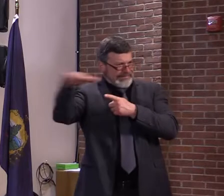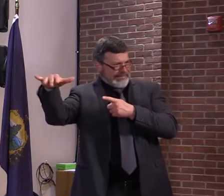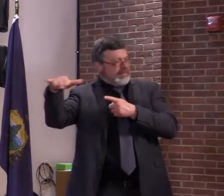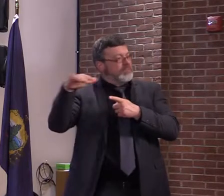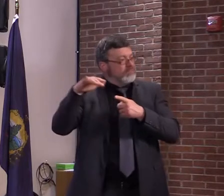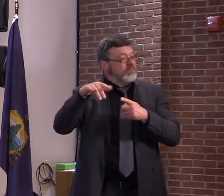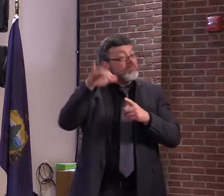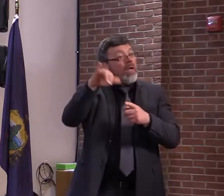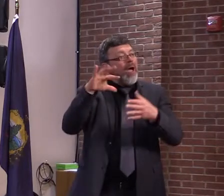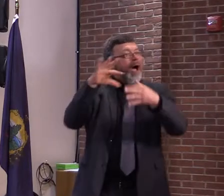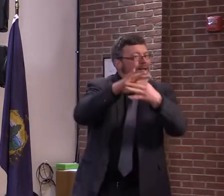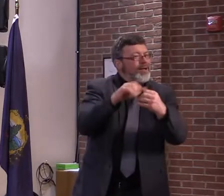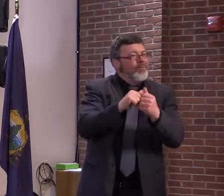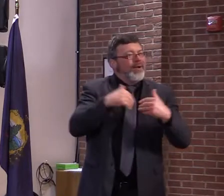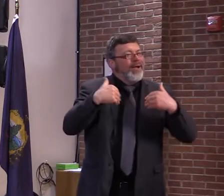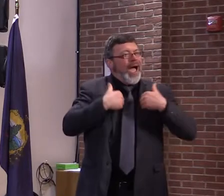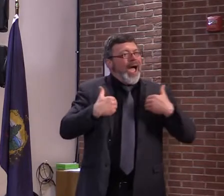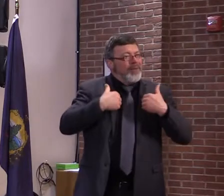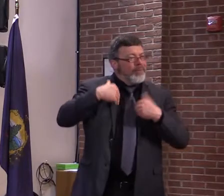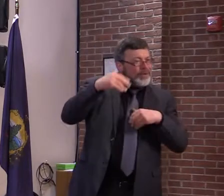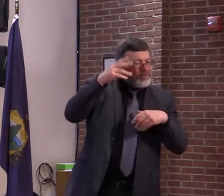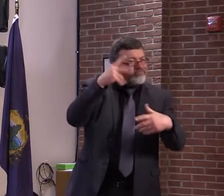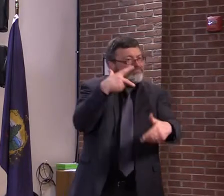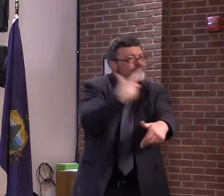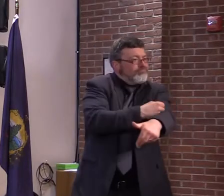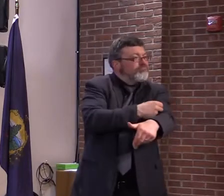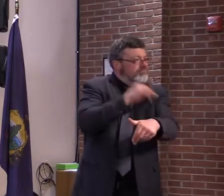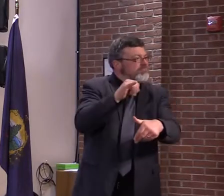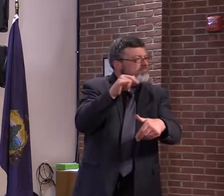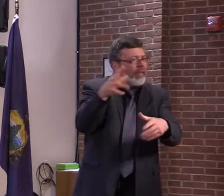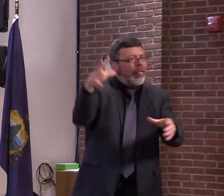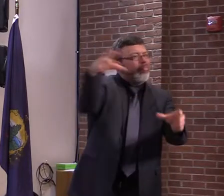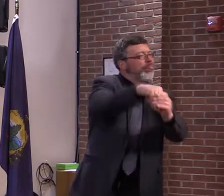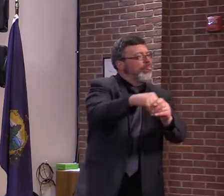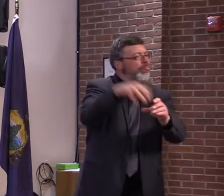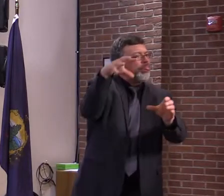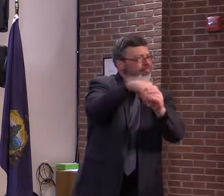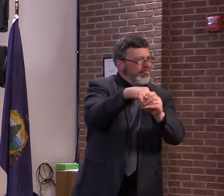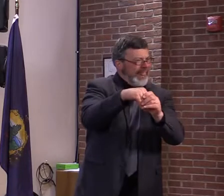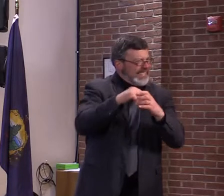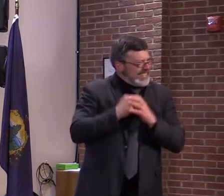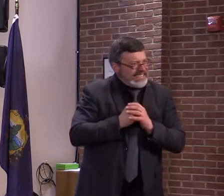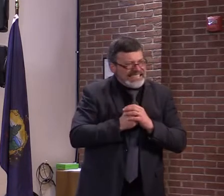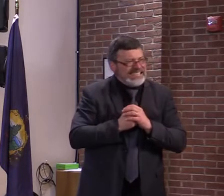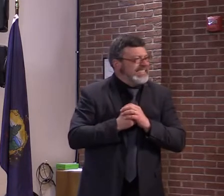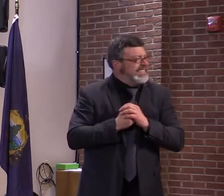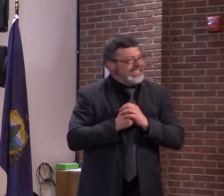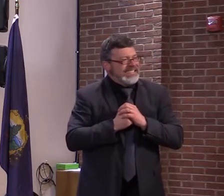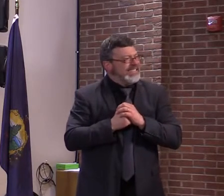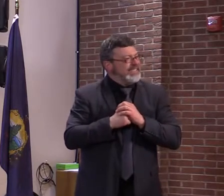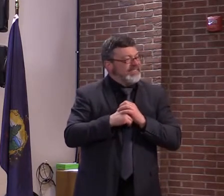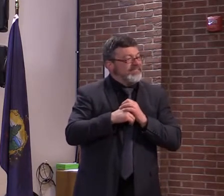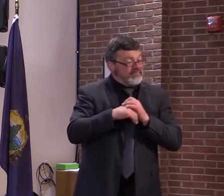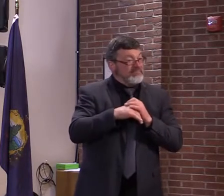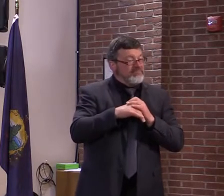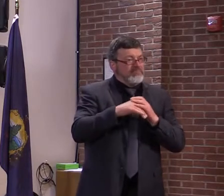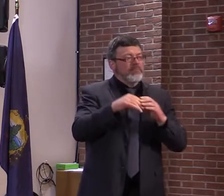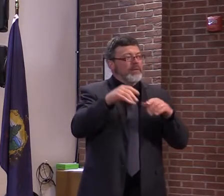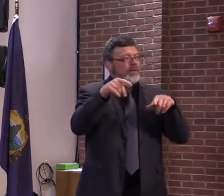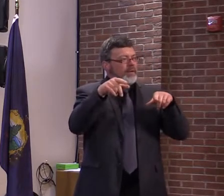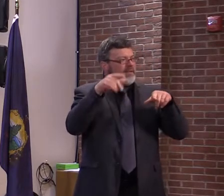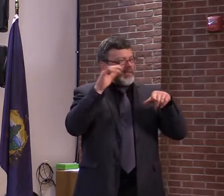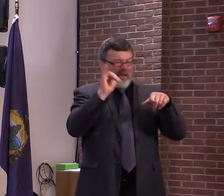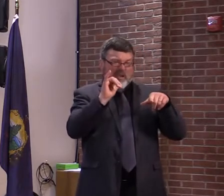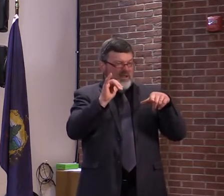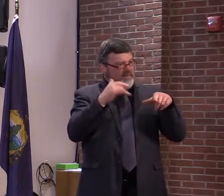opioid overdose-related deaths. This is because naloxone may not be as effective in fully